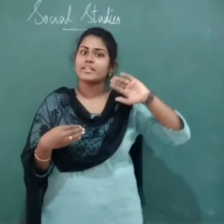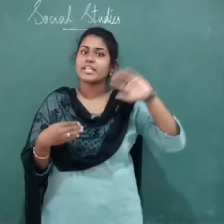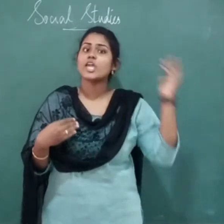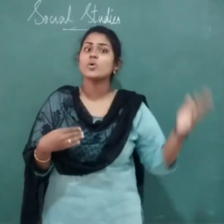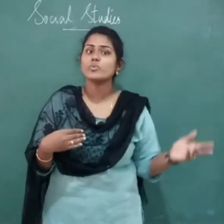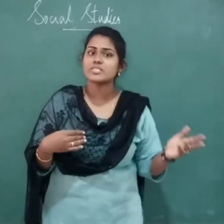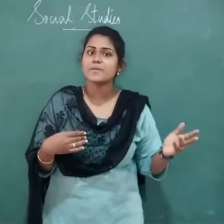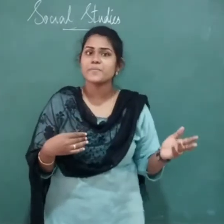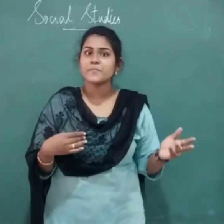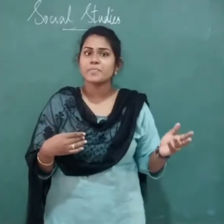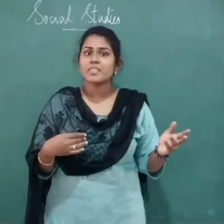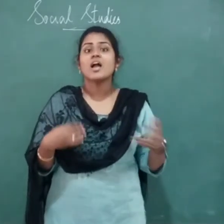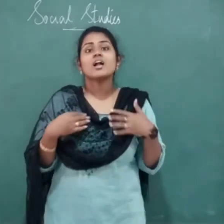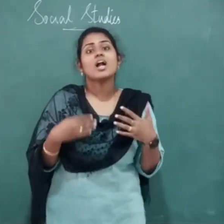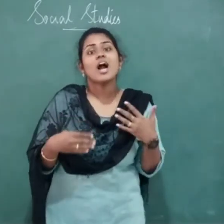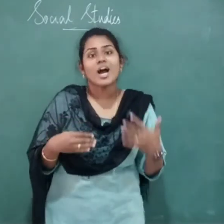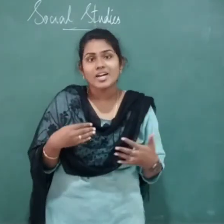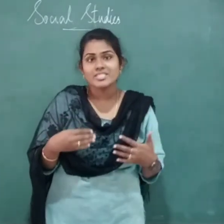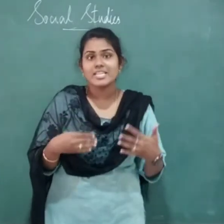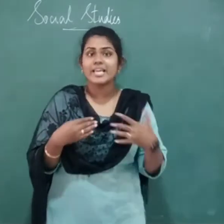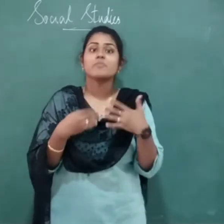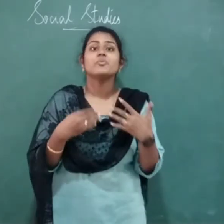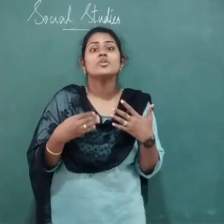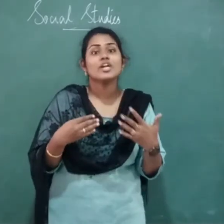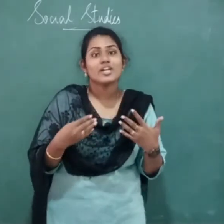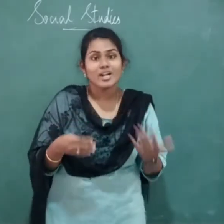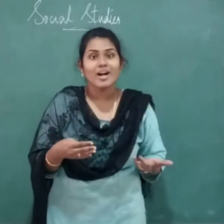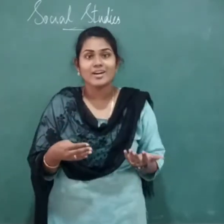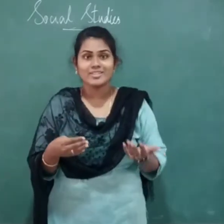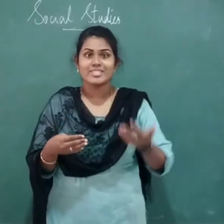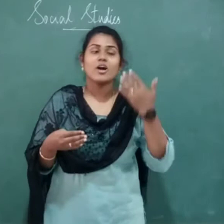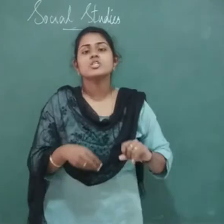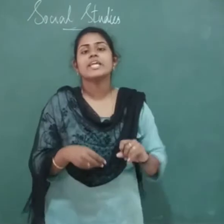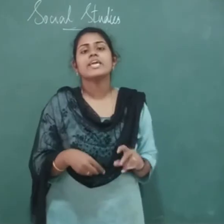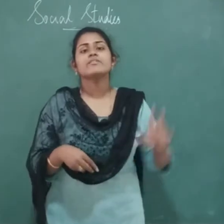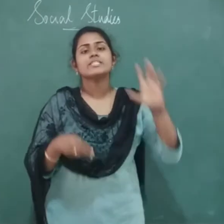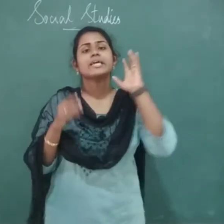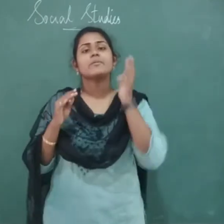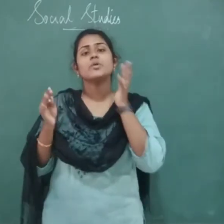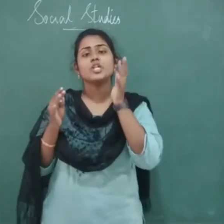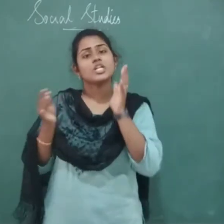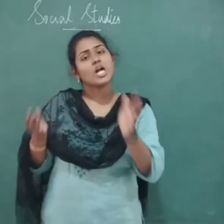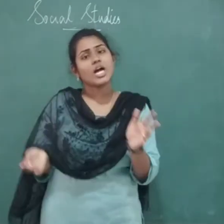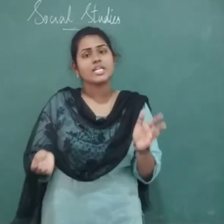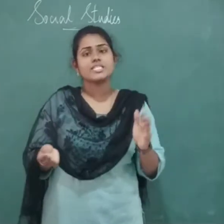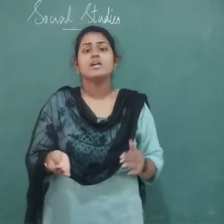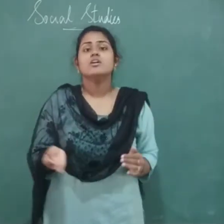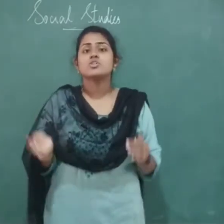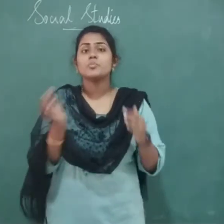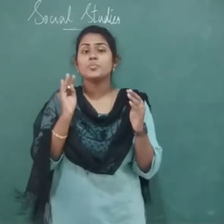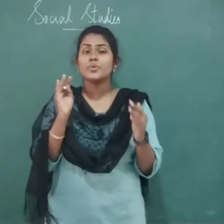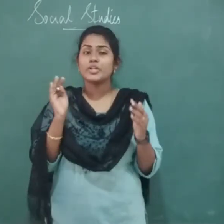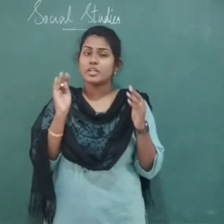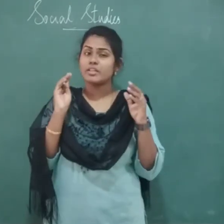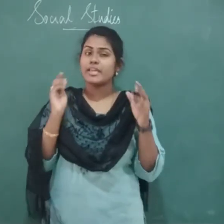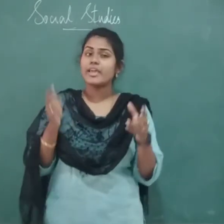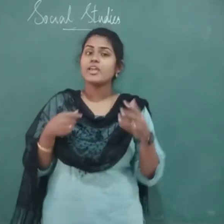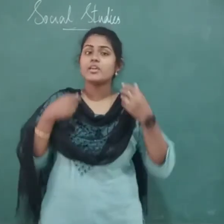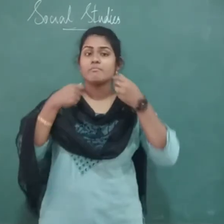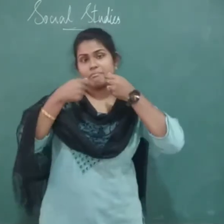they used cards, like bullock cards. So they used like bull cards. So they